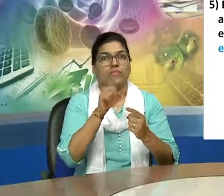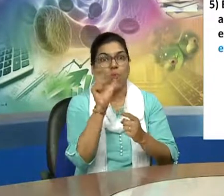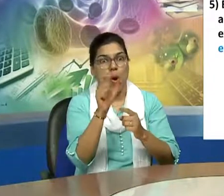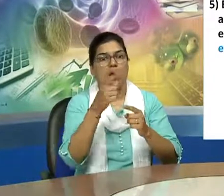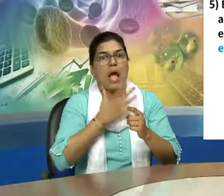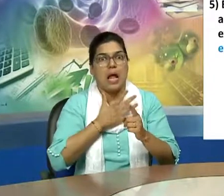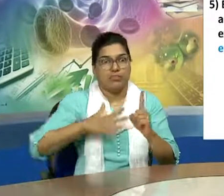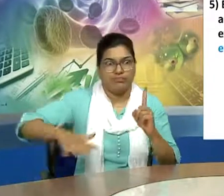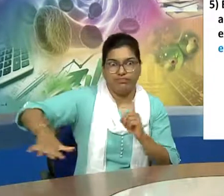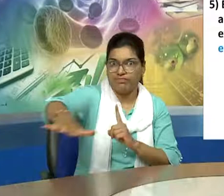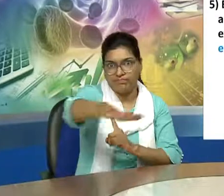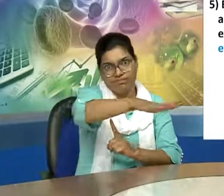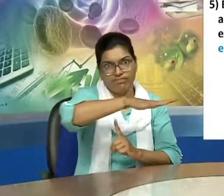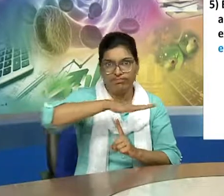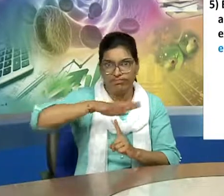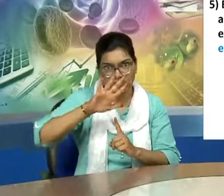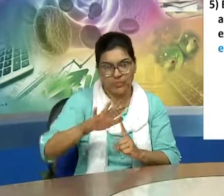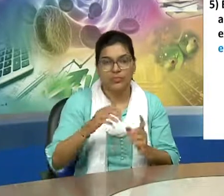Because of this green algae,